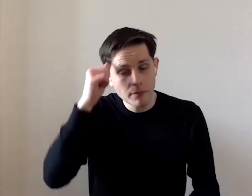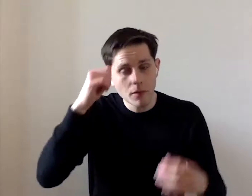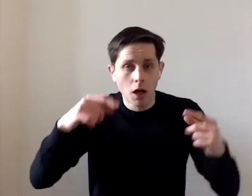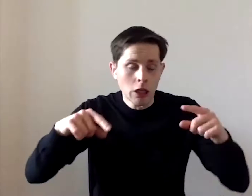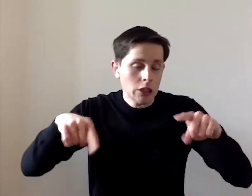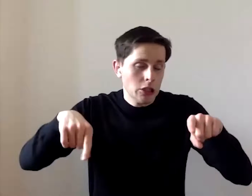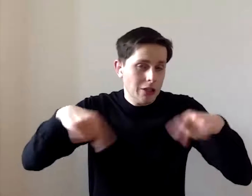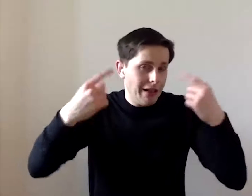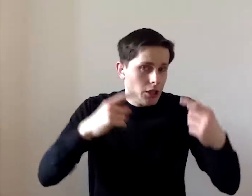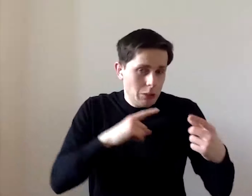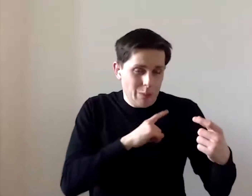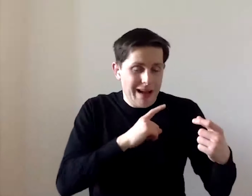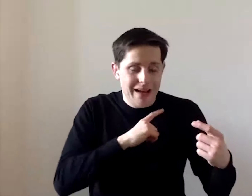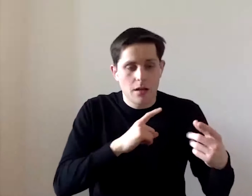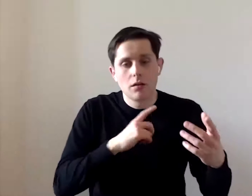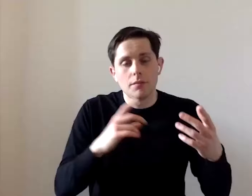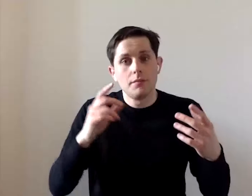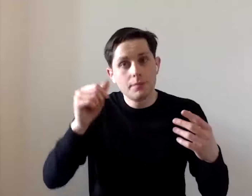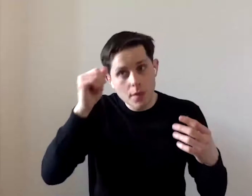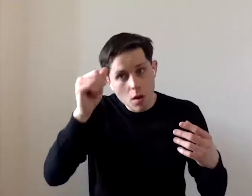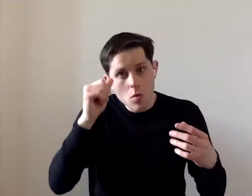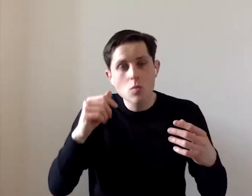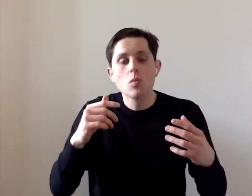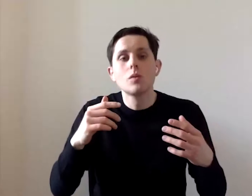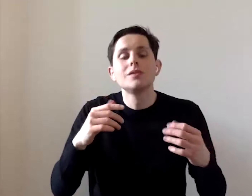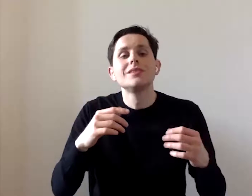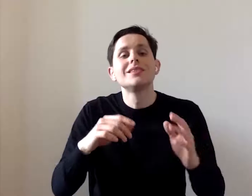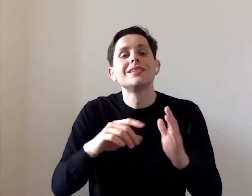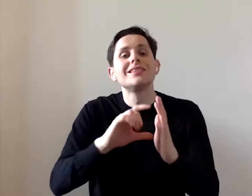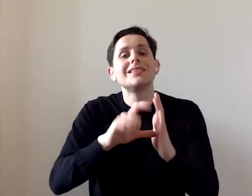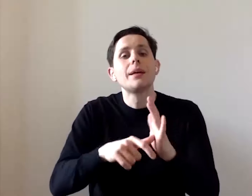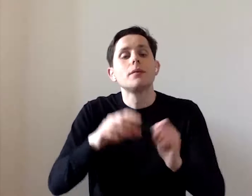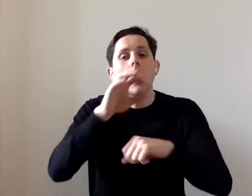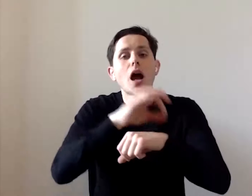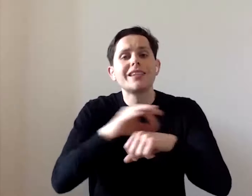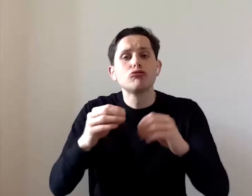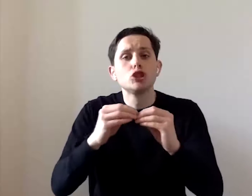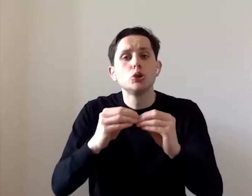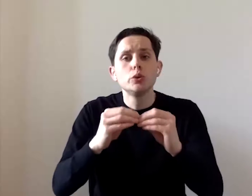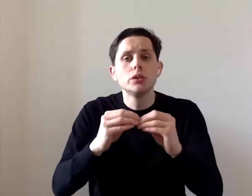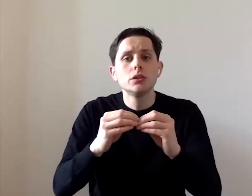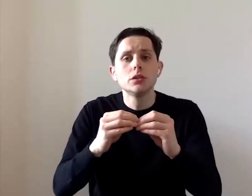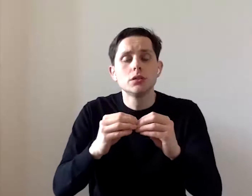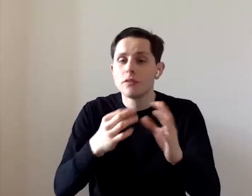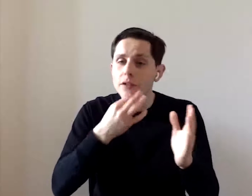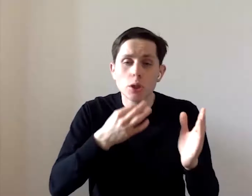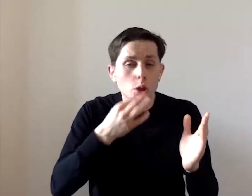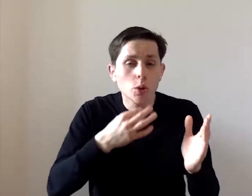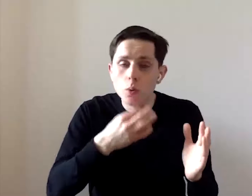that, and we've all picked up on this before in various conversations, is that because there are so few